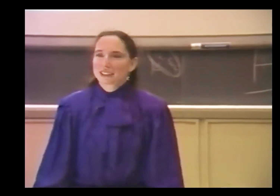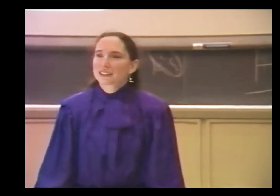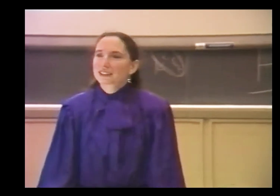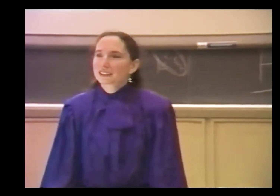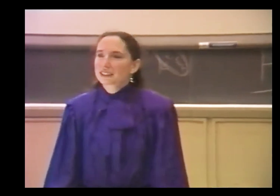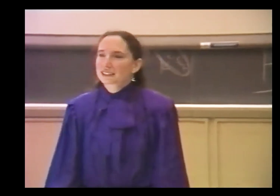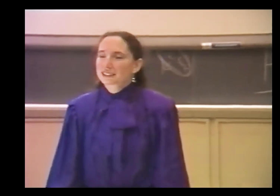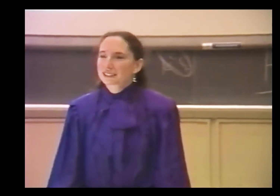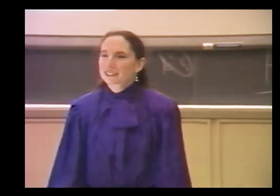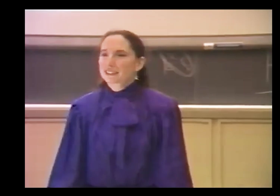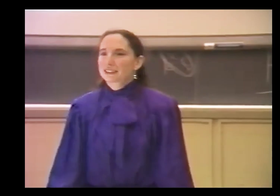Yeah.